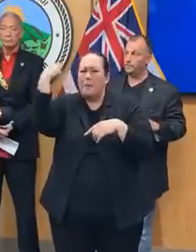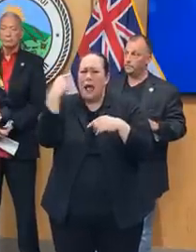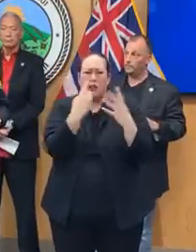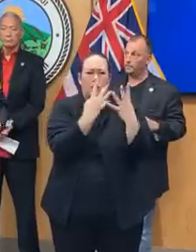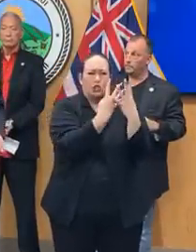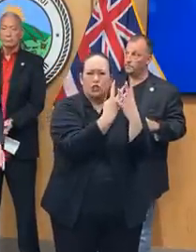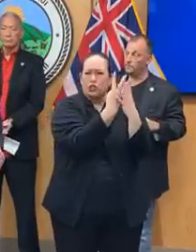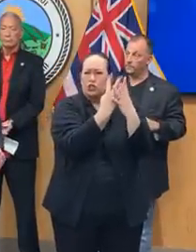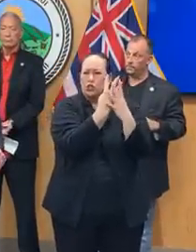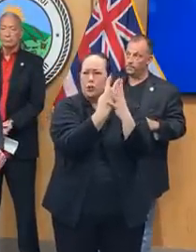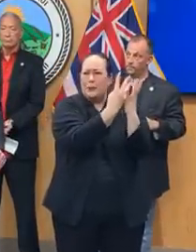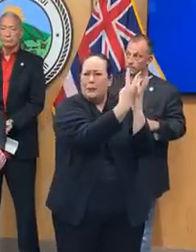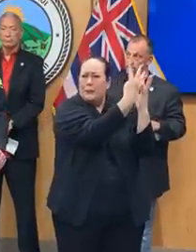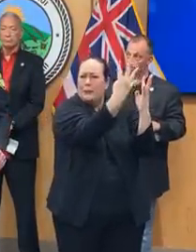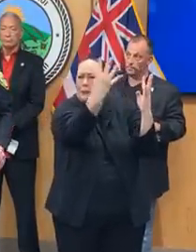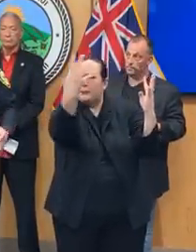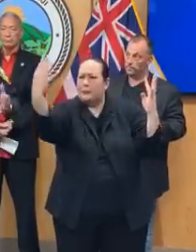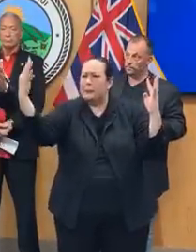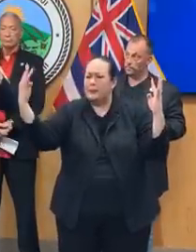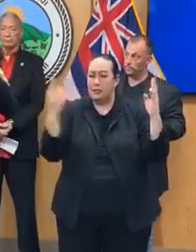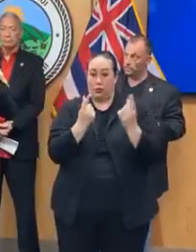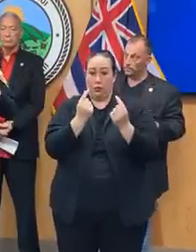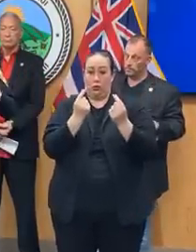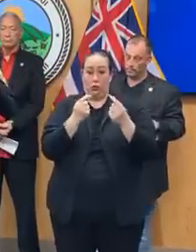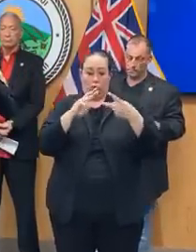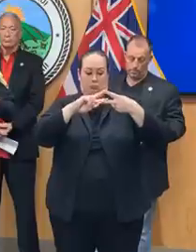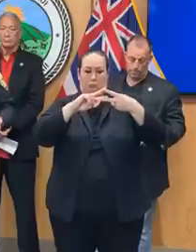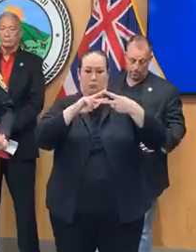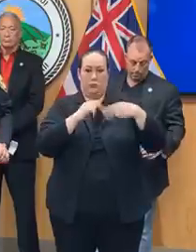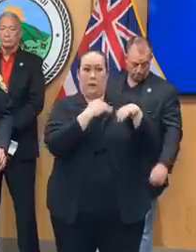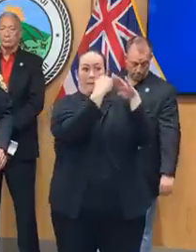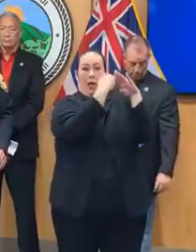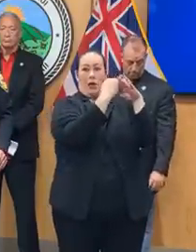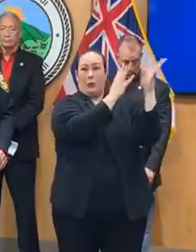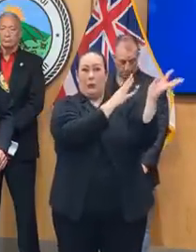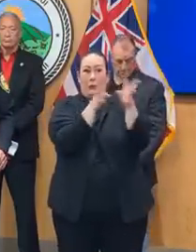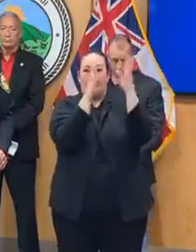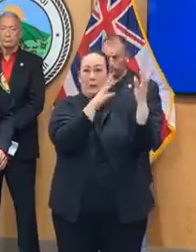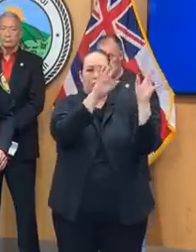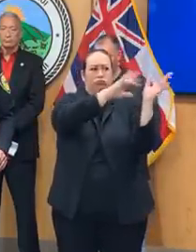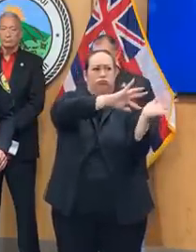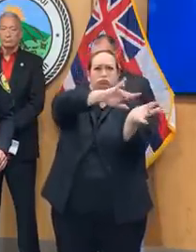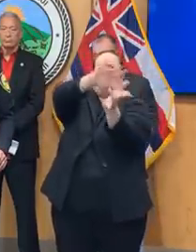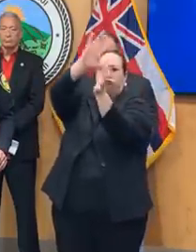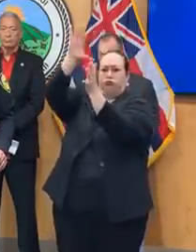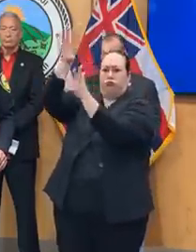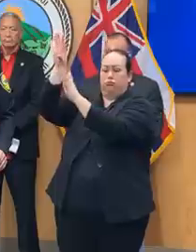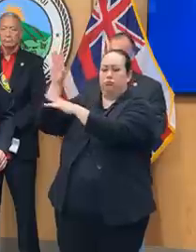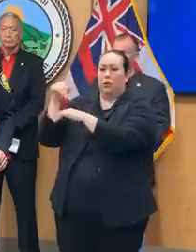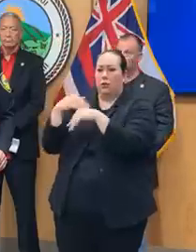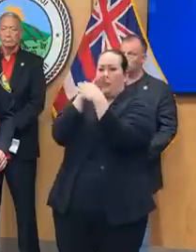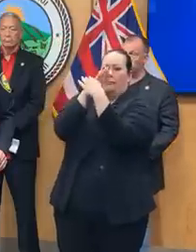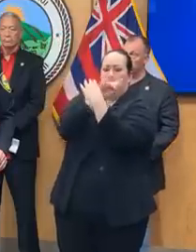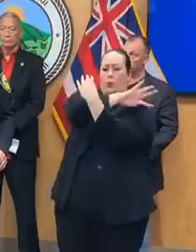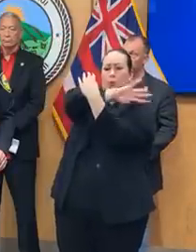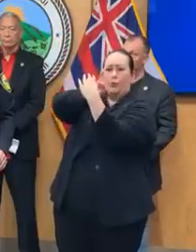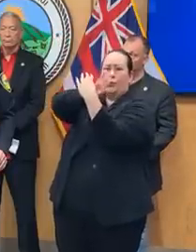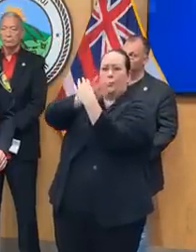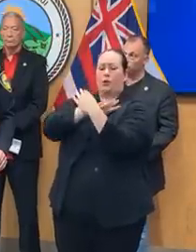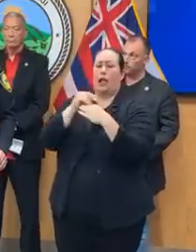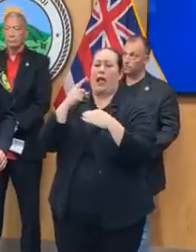actually blocks the dust and the debris with the winds coming out, but it also obstructs the